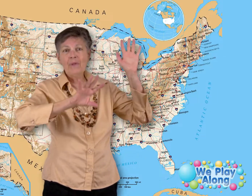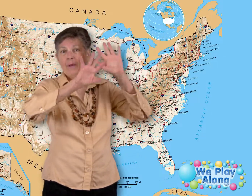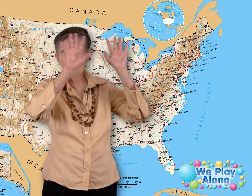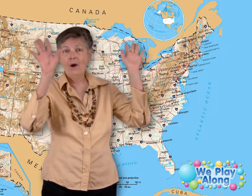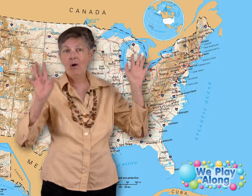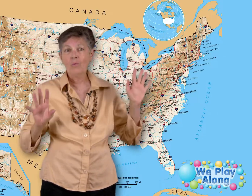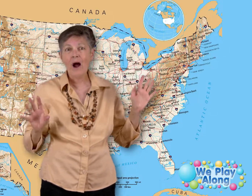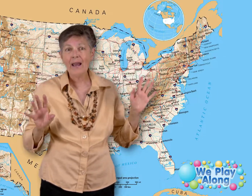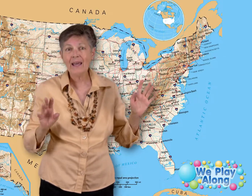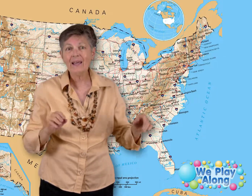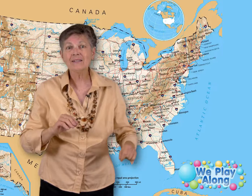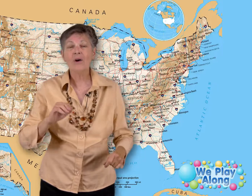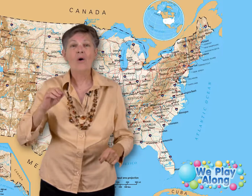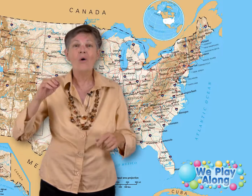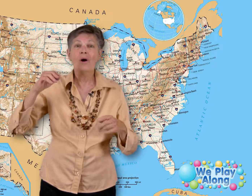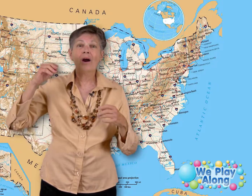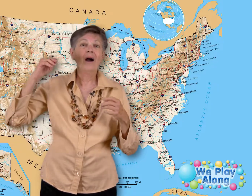the Rockies, or